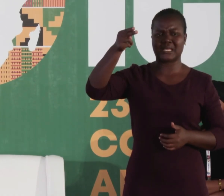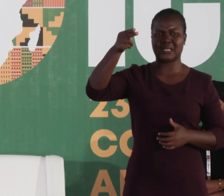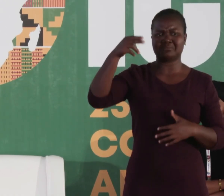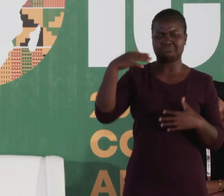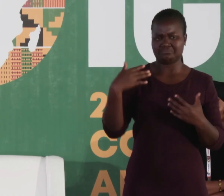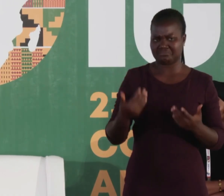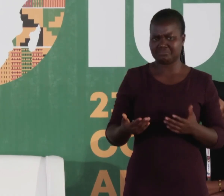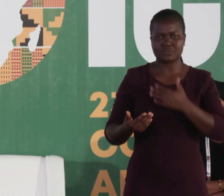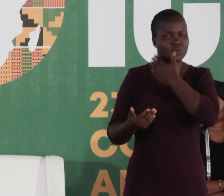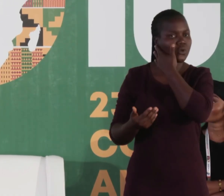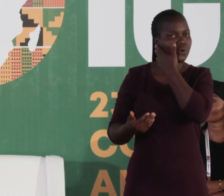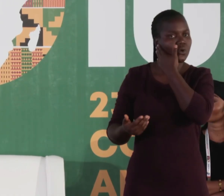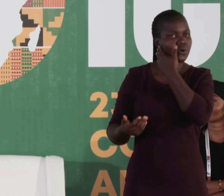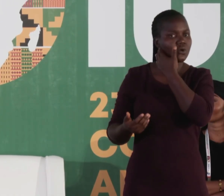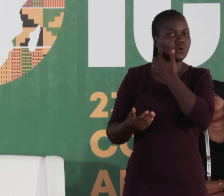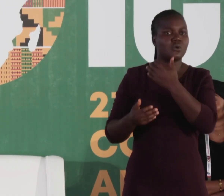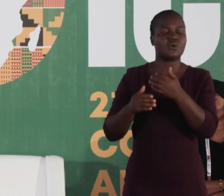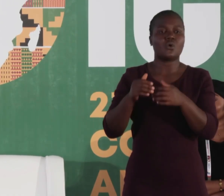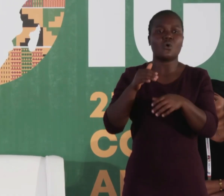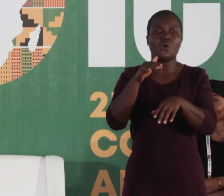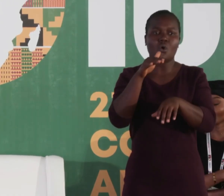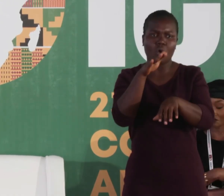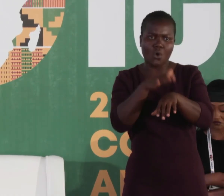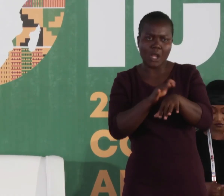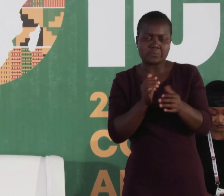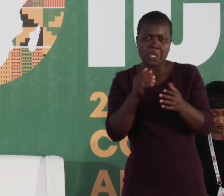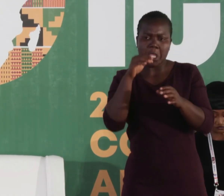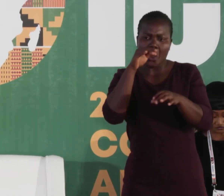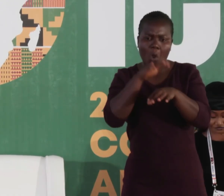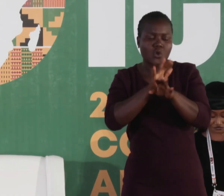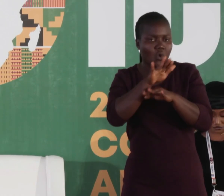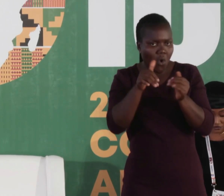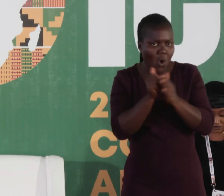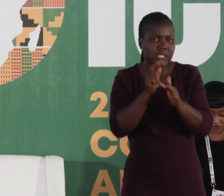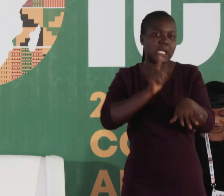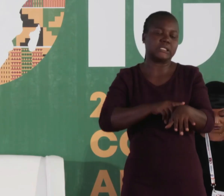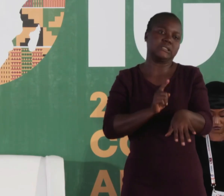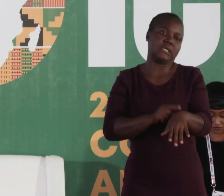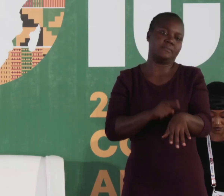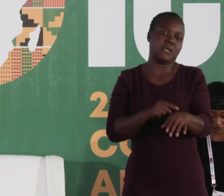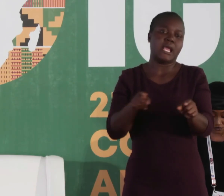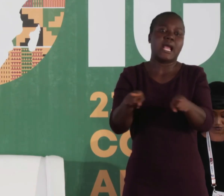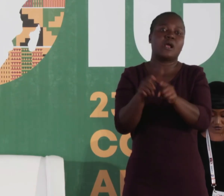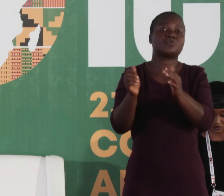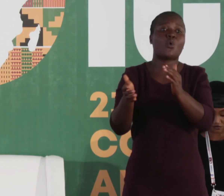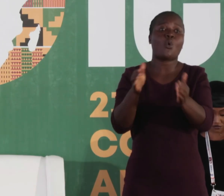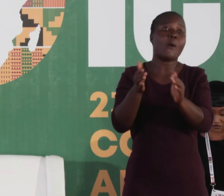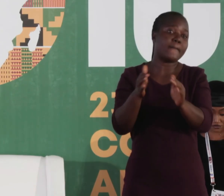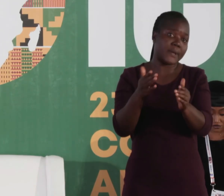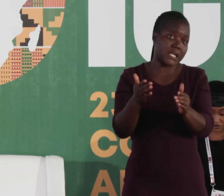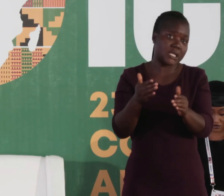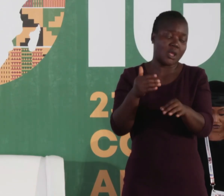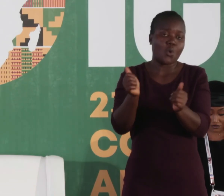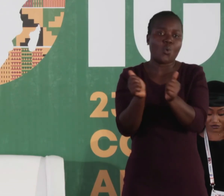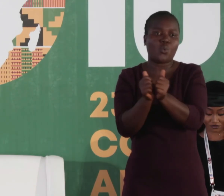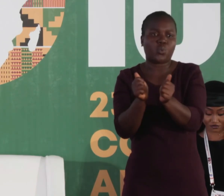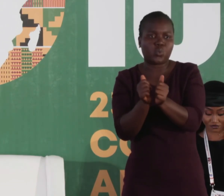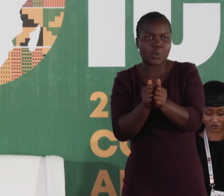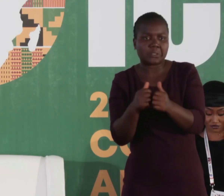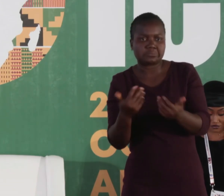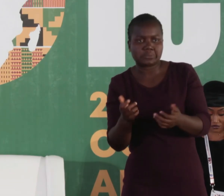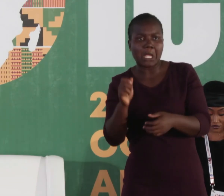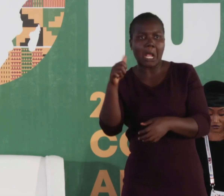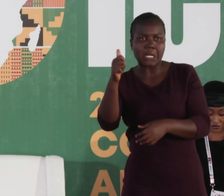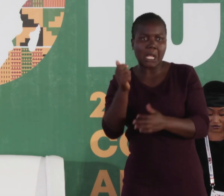retention on PrEP, even across all the time points, as compared to the standard of care arm, where